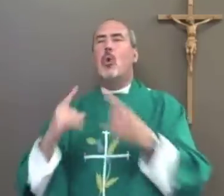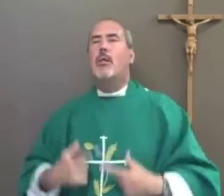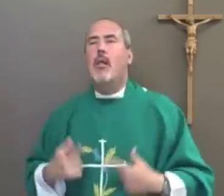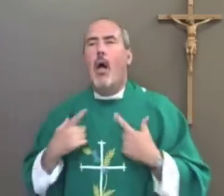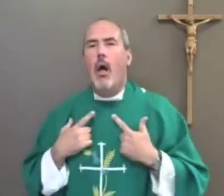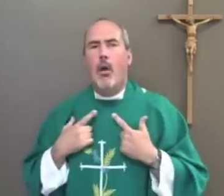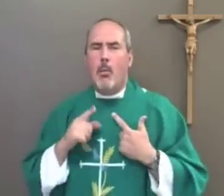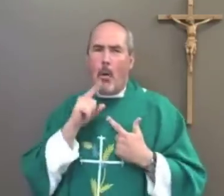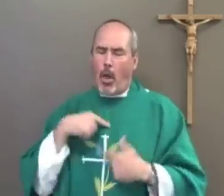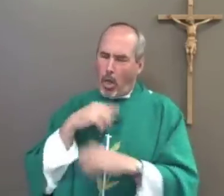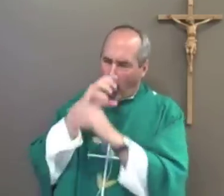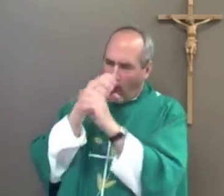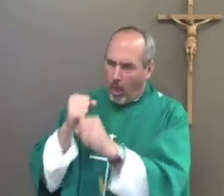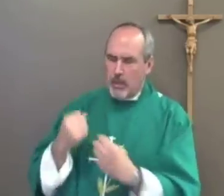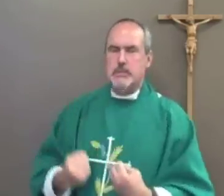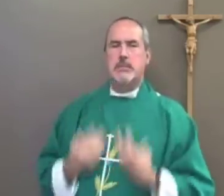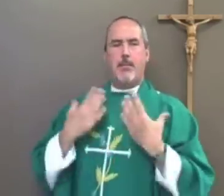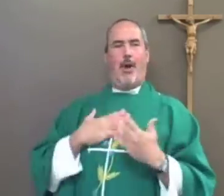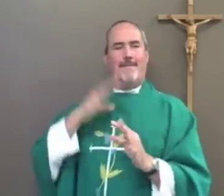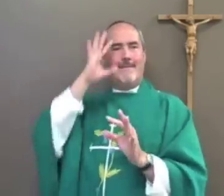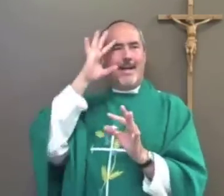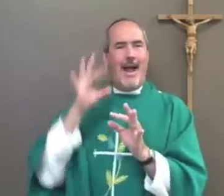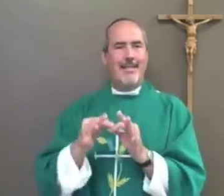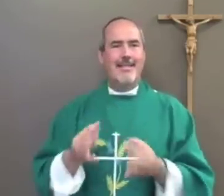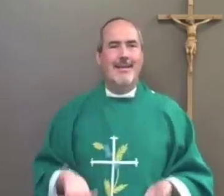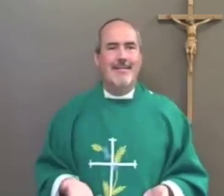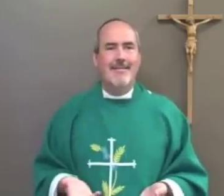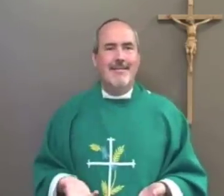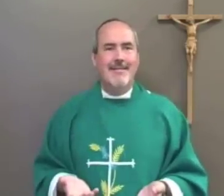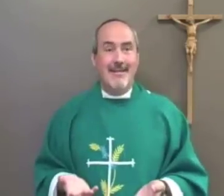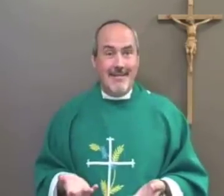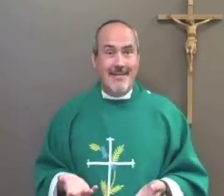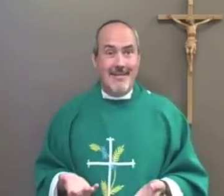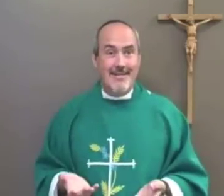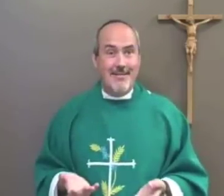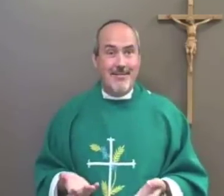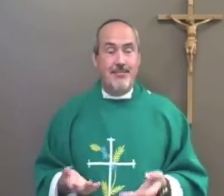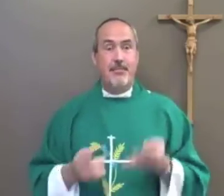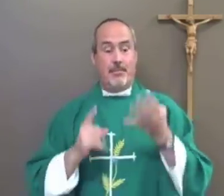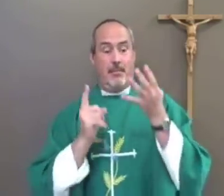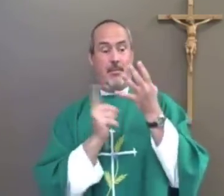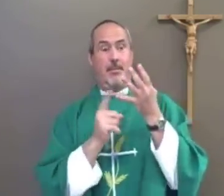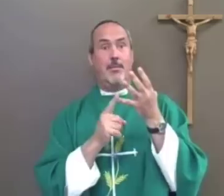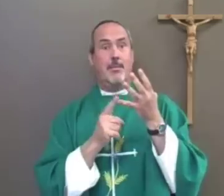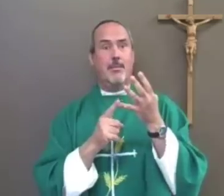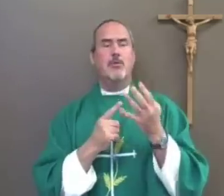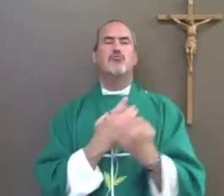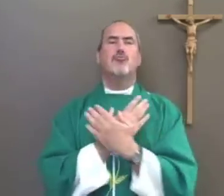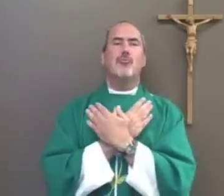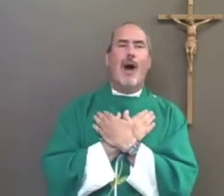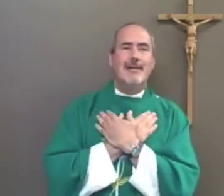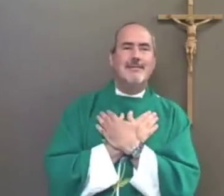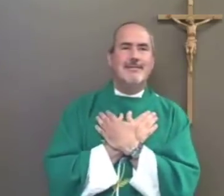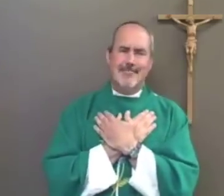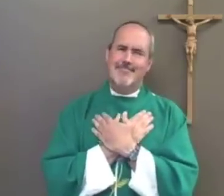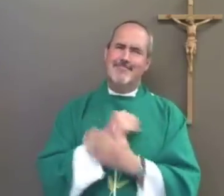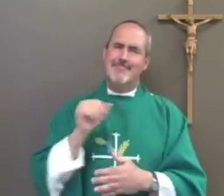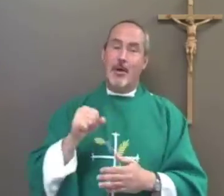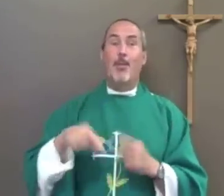also learn a lot about our faith through listening to their experiences and stories. And the last one